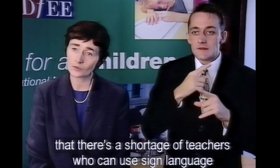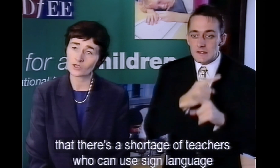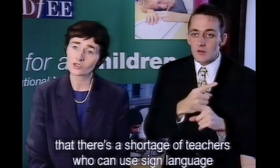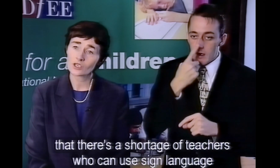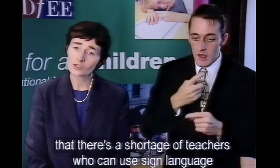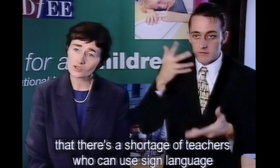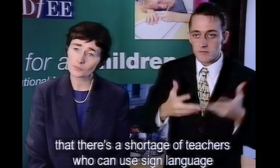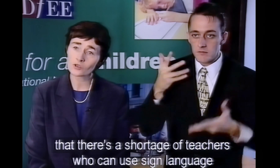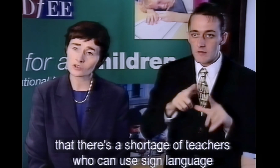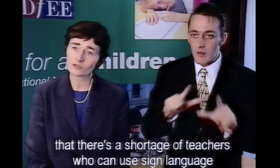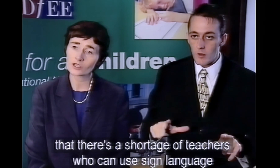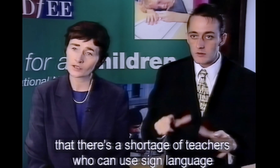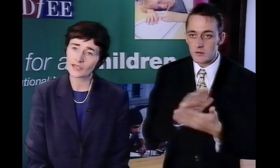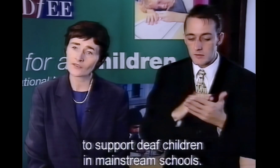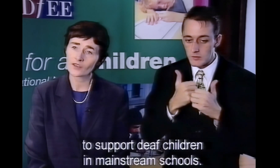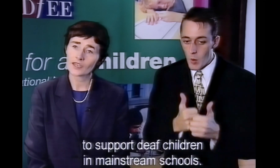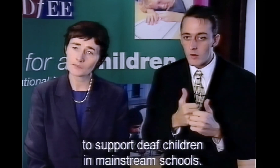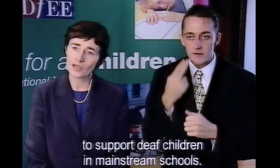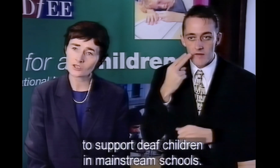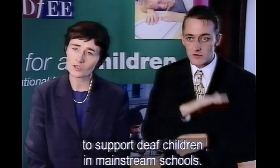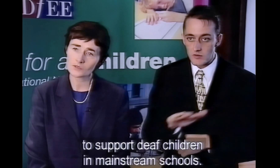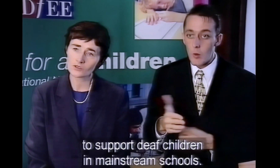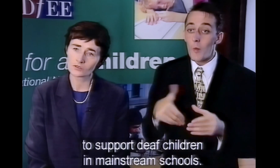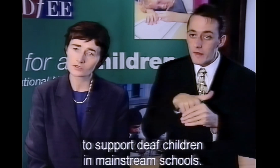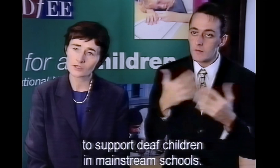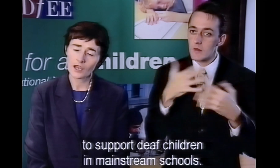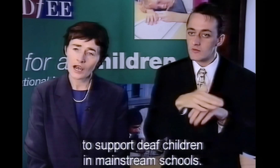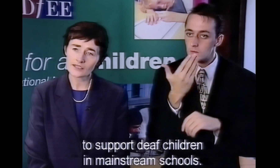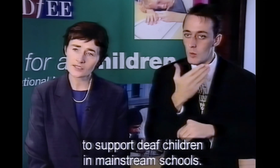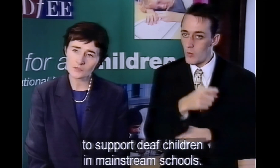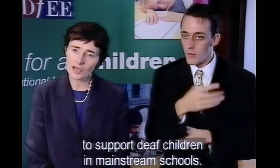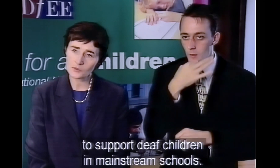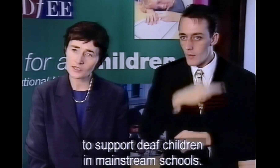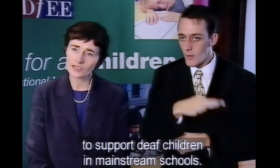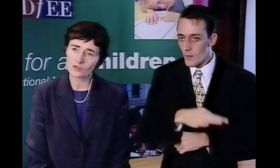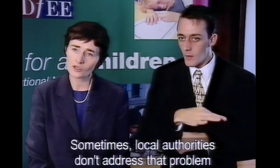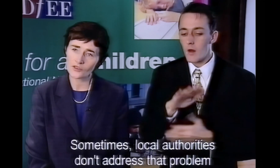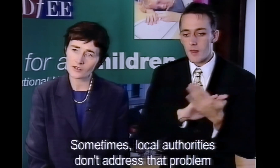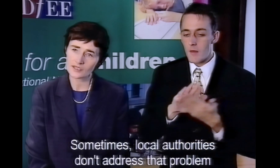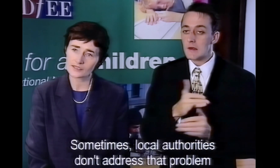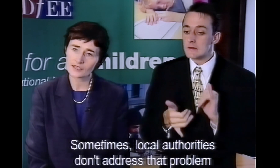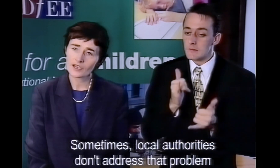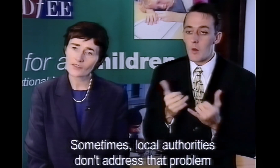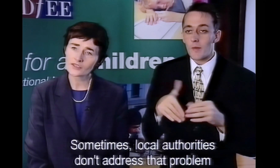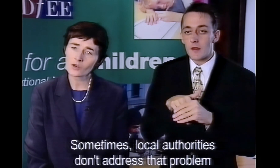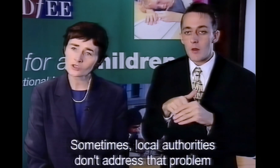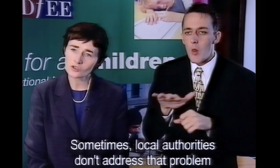language to support children who are deaf in mainstream schools. And sometimes within local authorities, they don't address